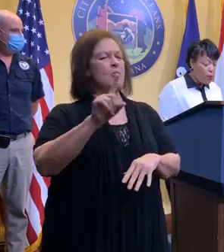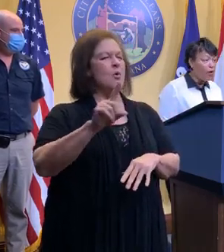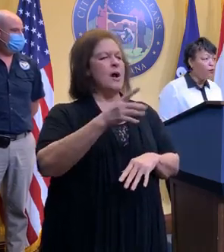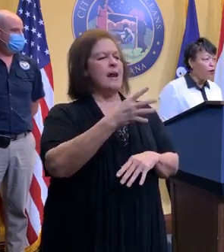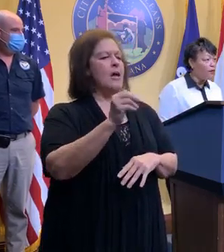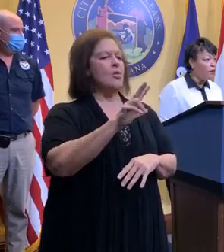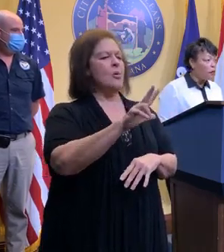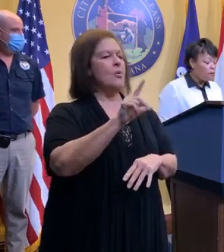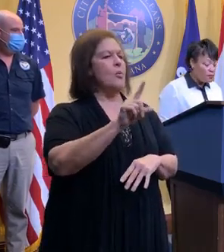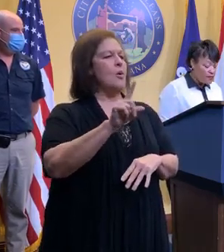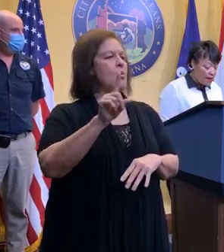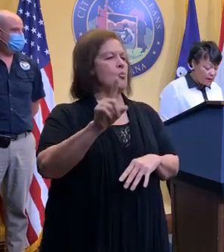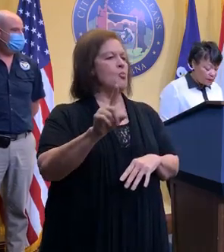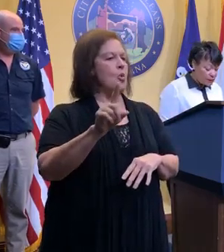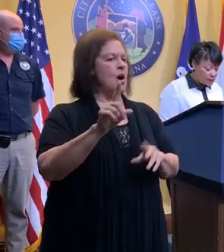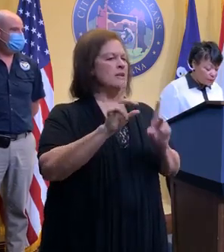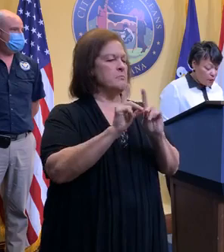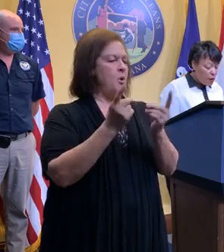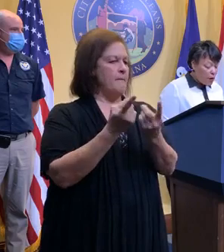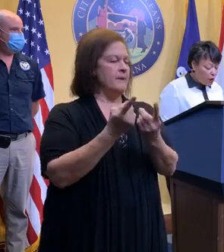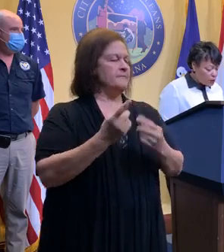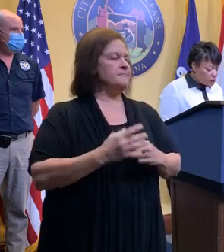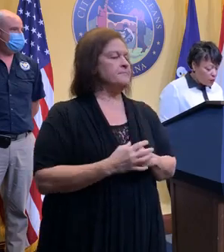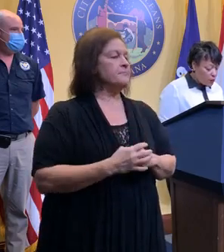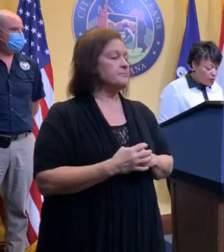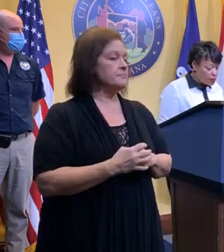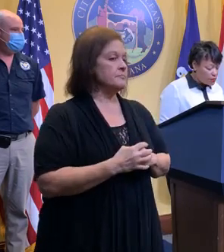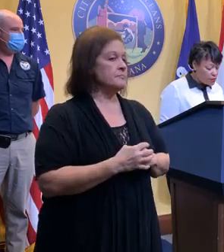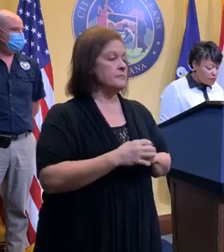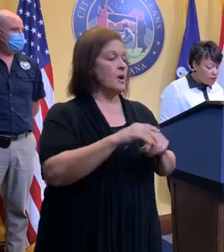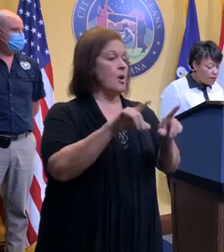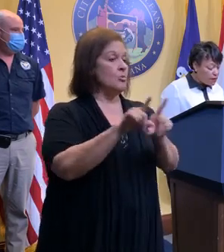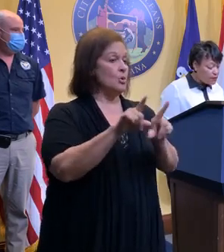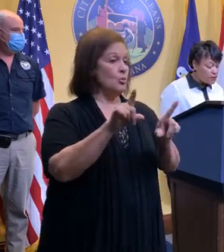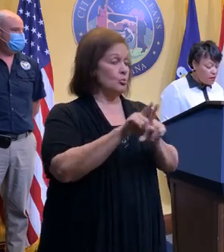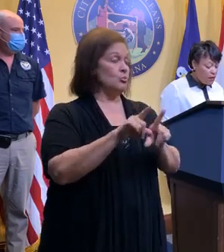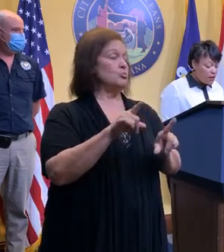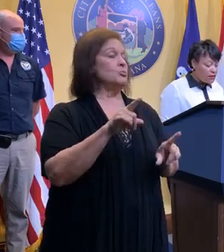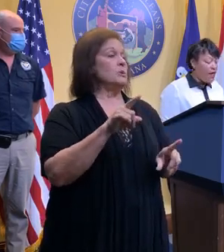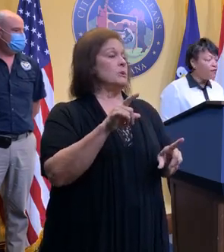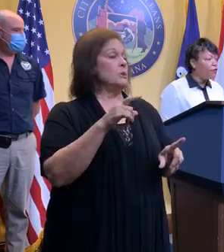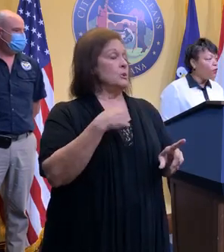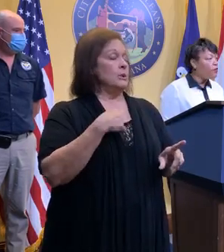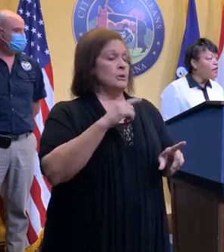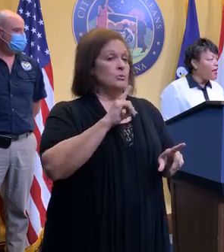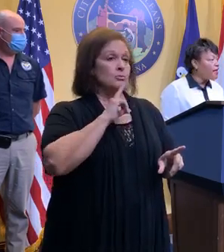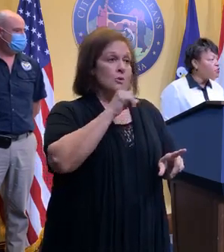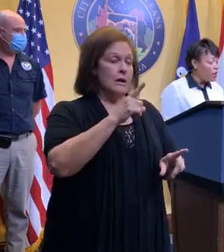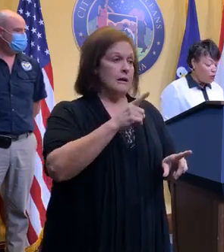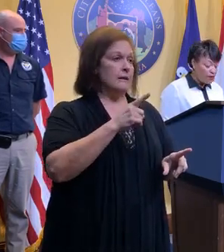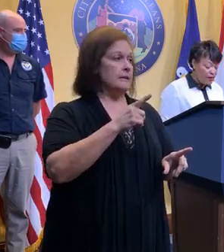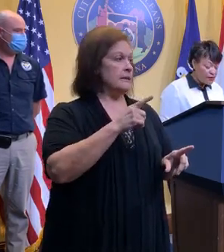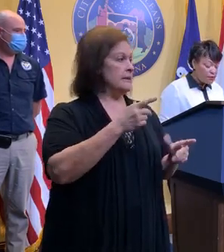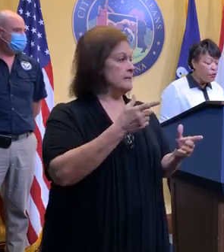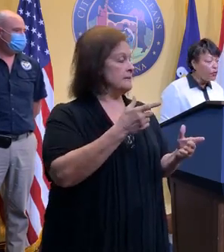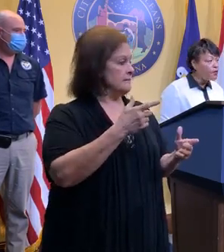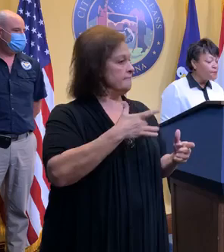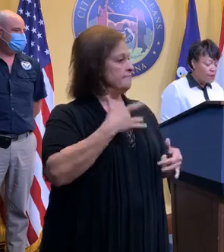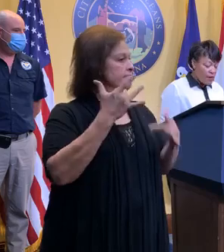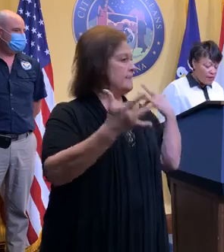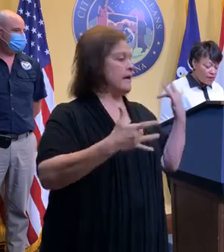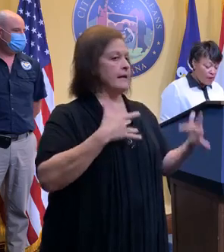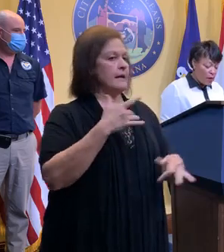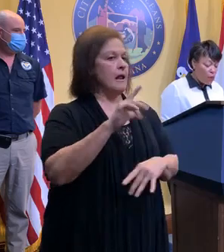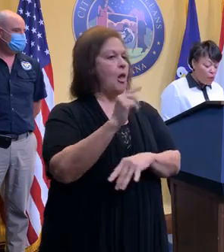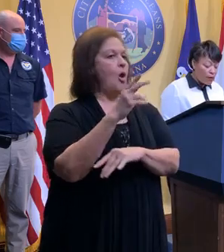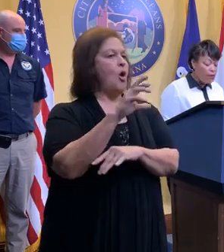and 311 providers. Also, we are just pleased to have Lauren Nash with us.